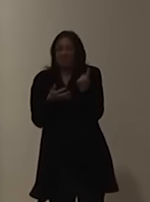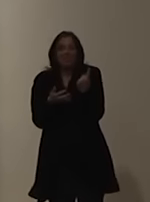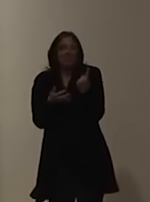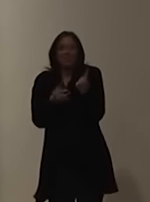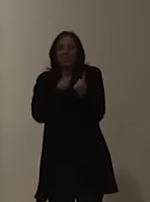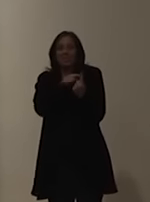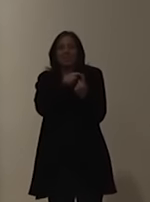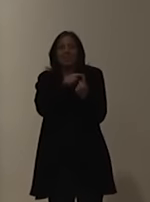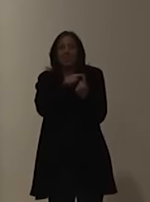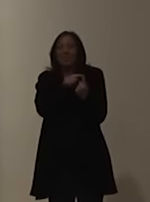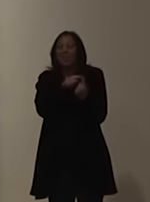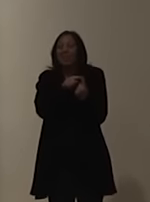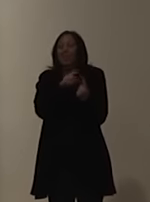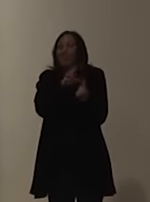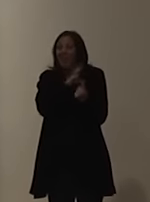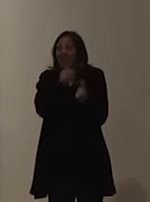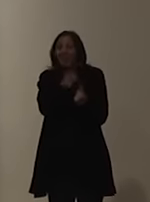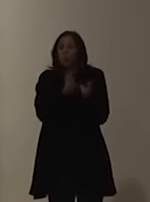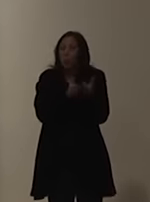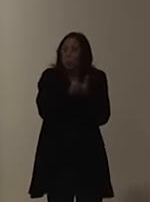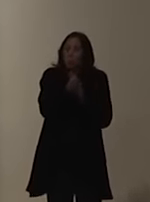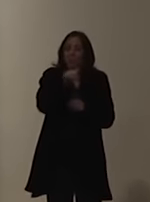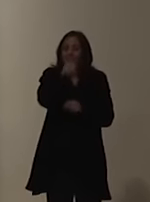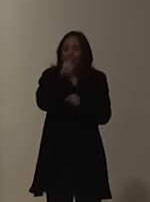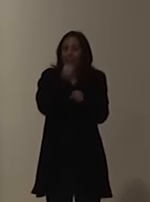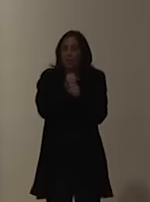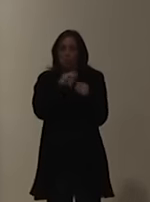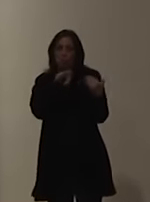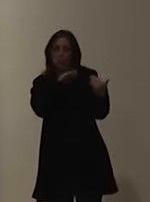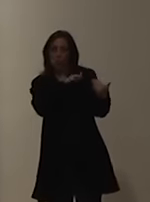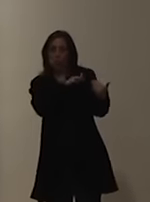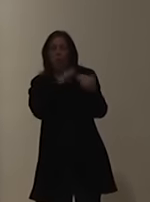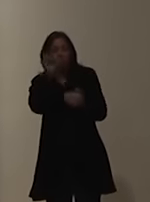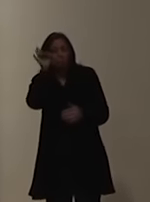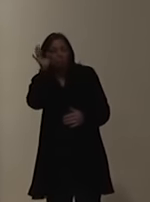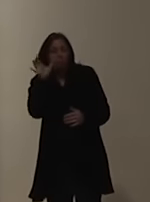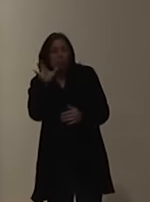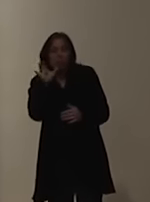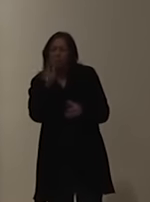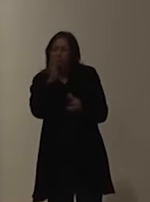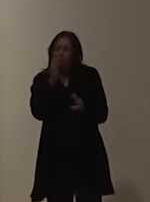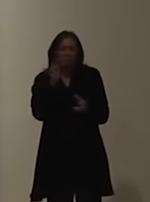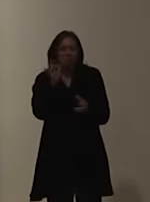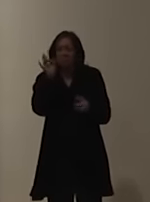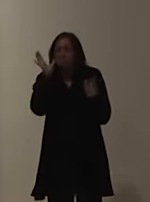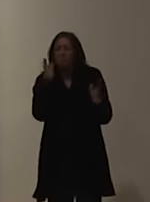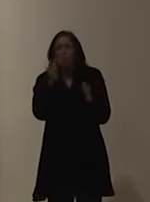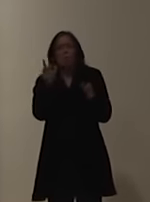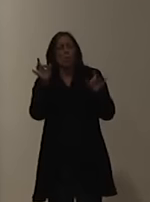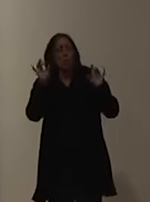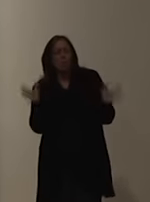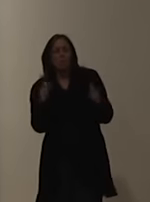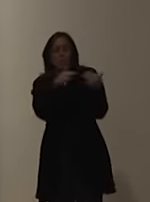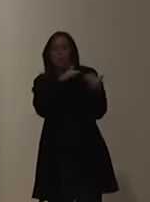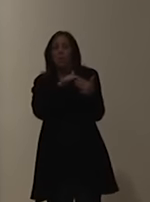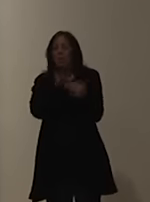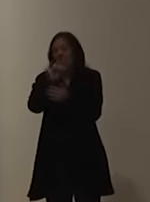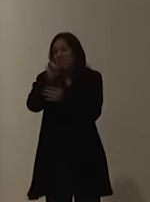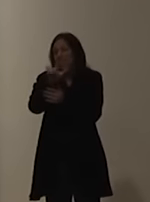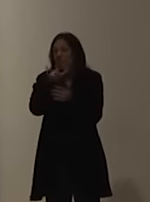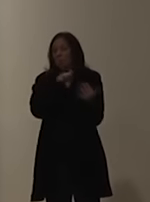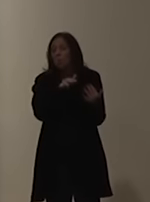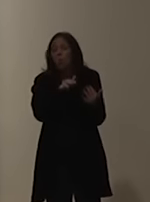by war. 10 years of brutal, violent, some people say civil war, but it was organized banditry to control the